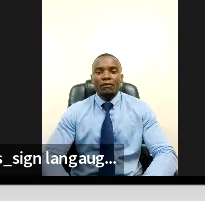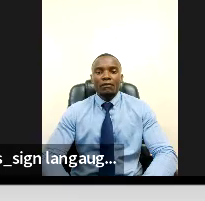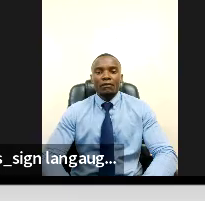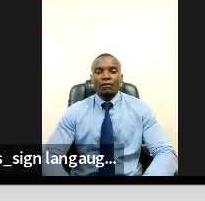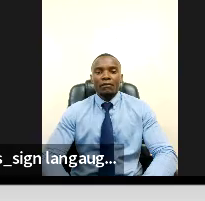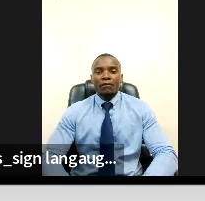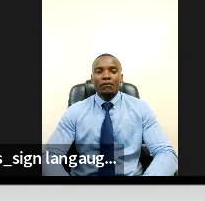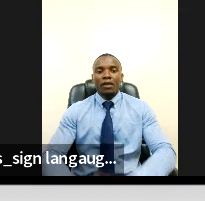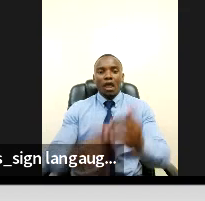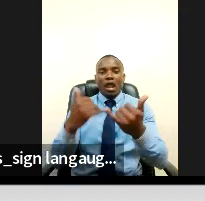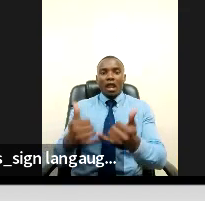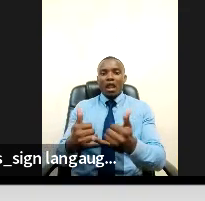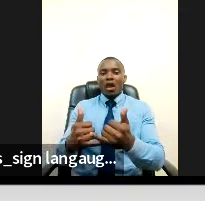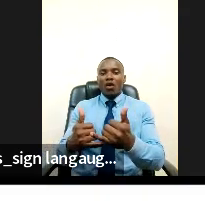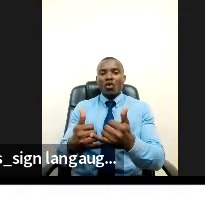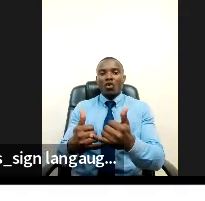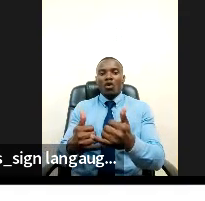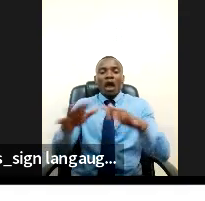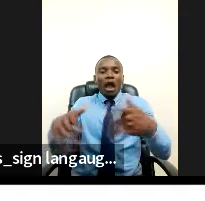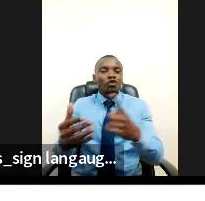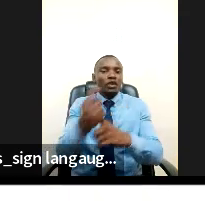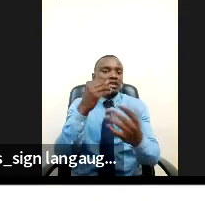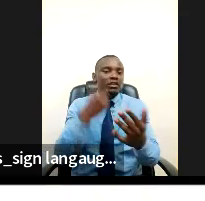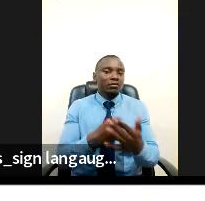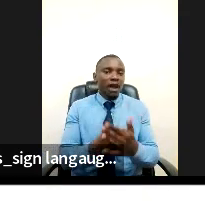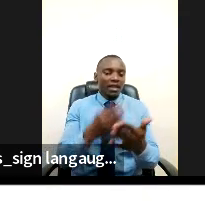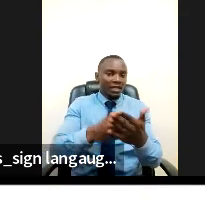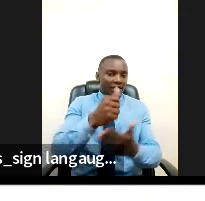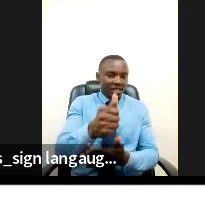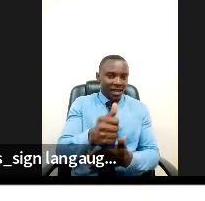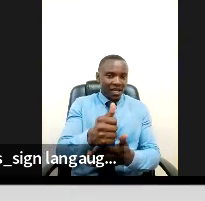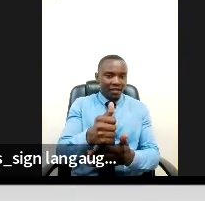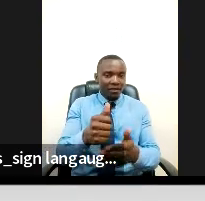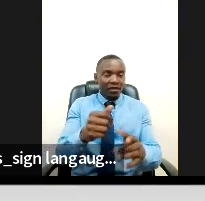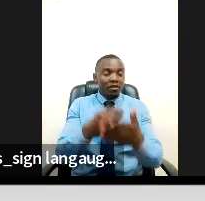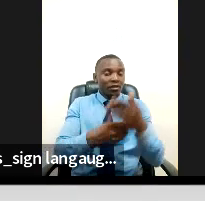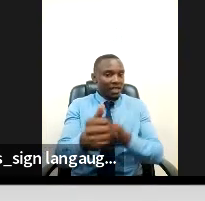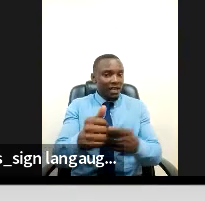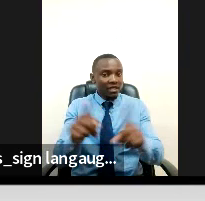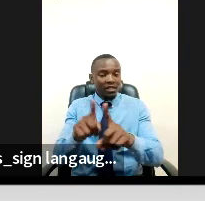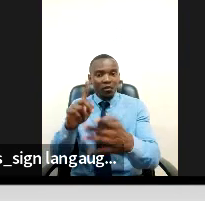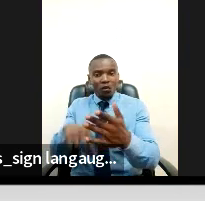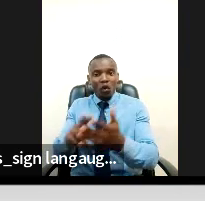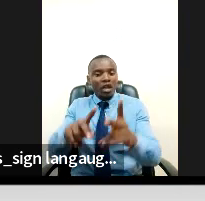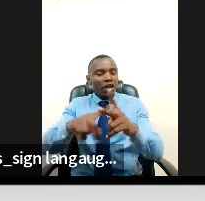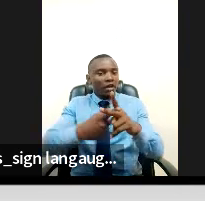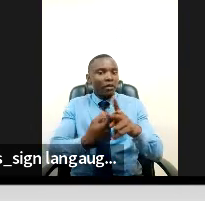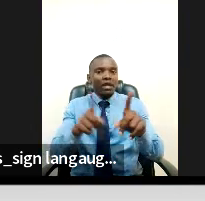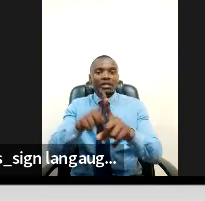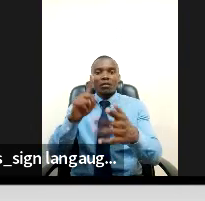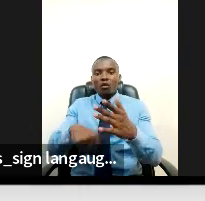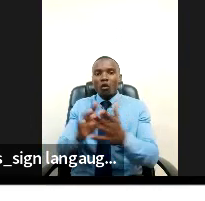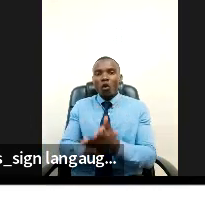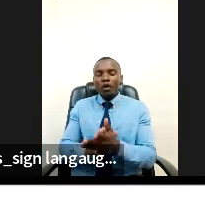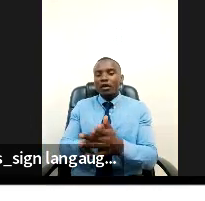Our revenue streams will include sale of the wearable device, sale of app packages, repairs, and maintenance. We anticipate that